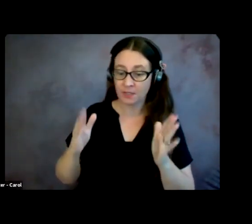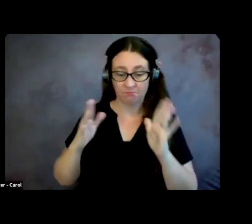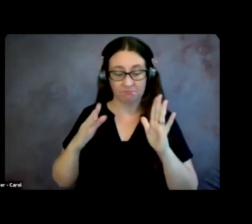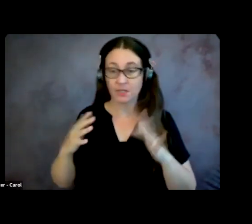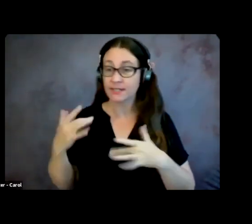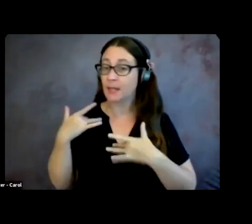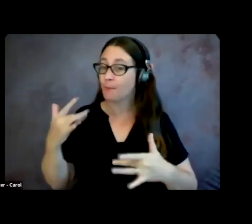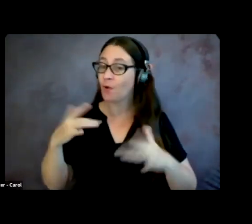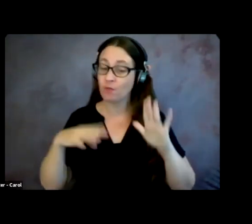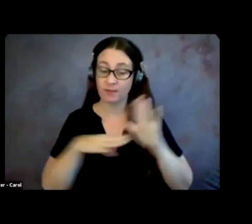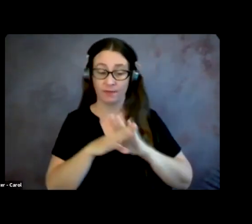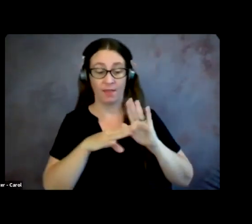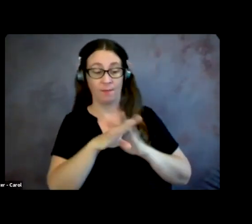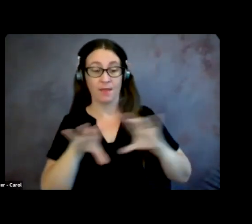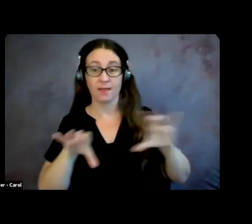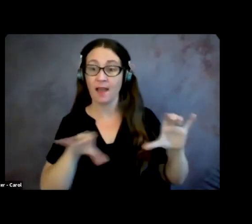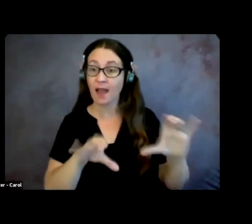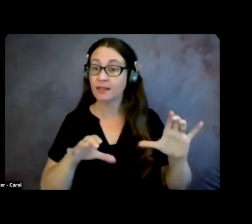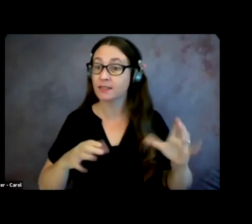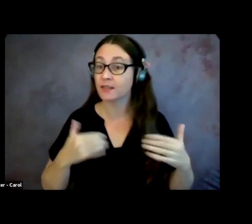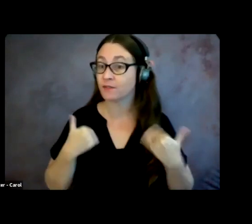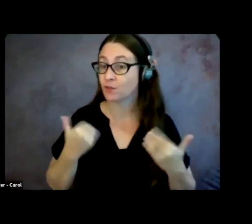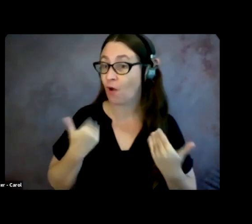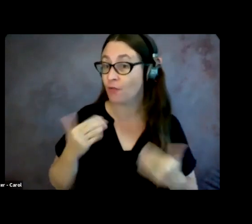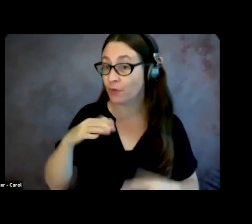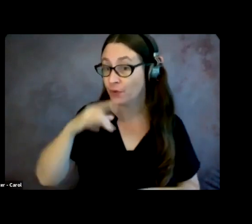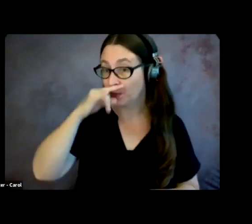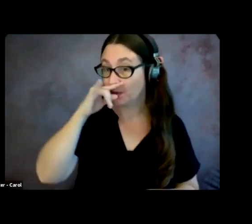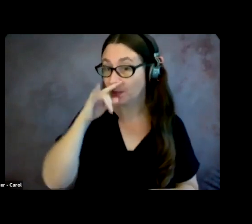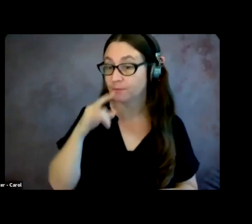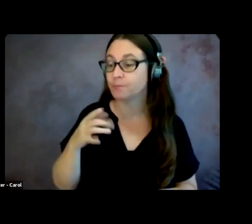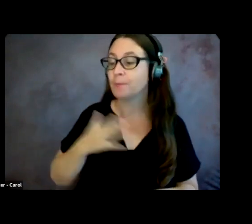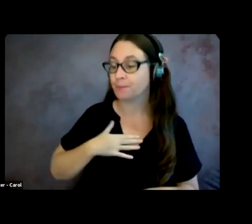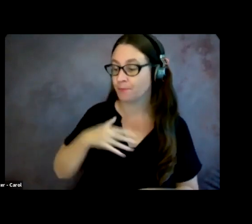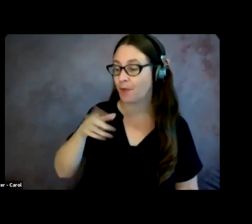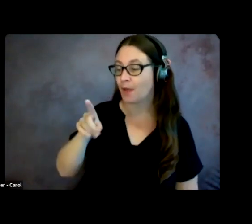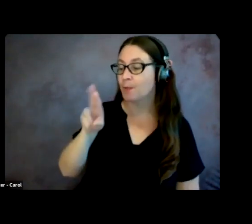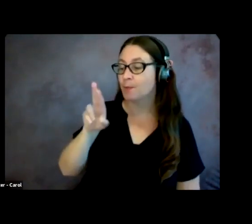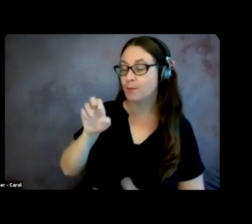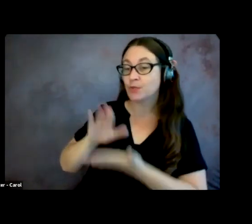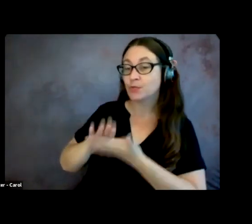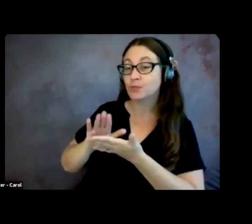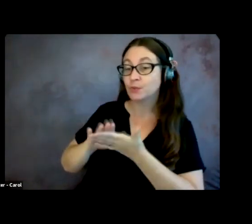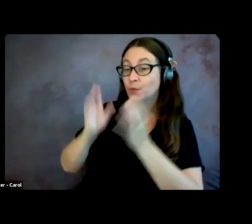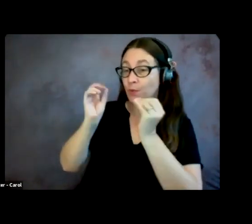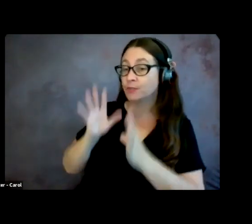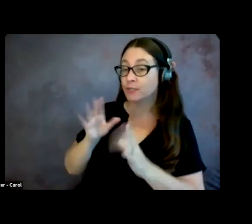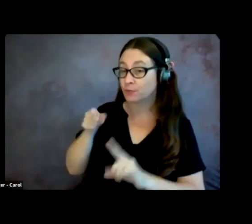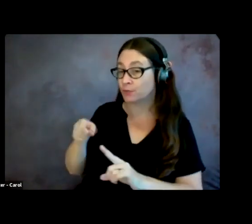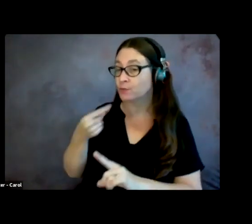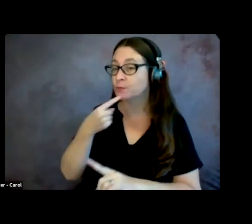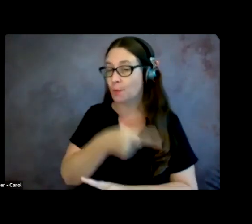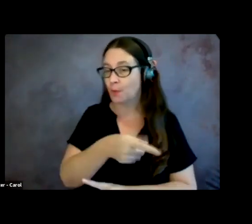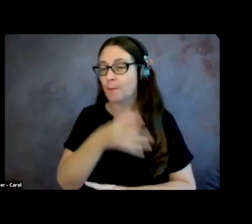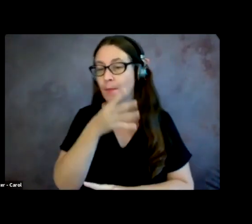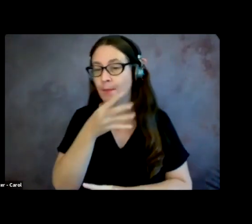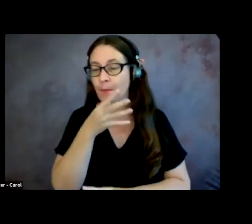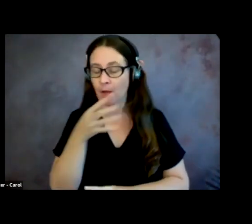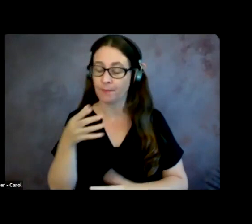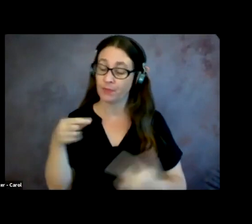So it was actually noticed by my preschool teacher who first, she told my mom during the class story